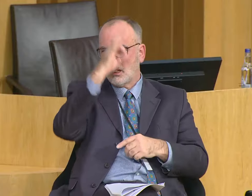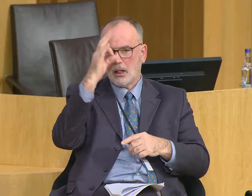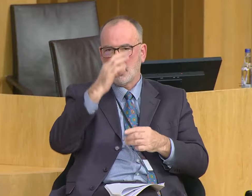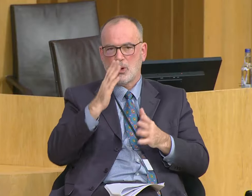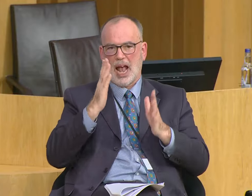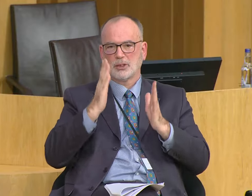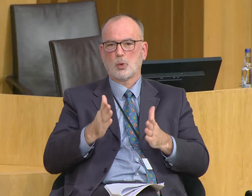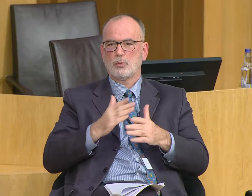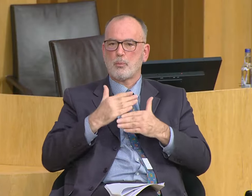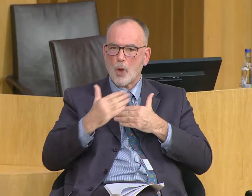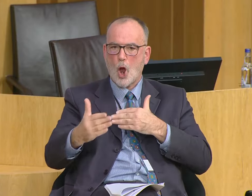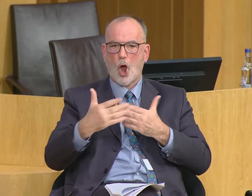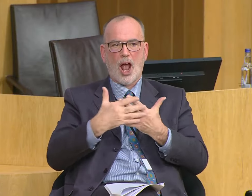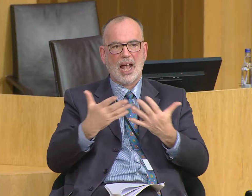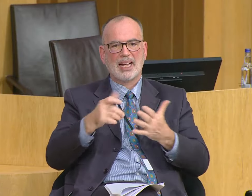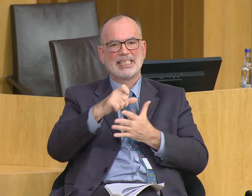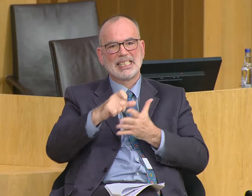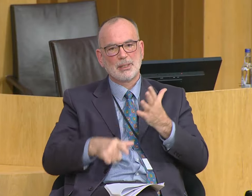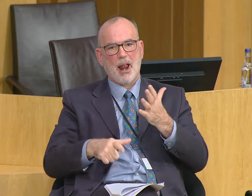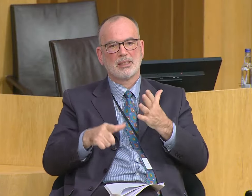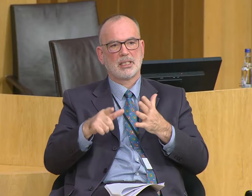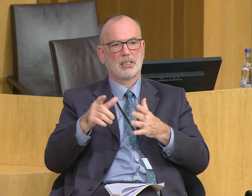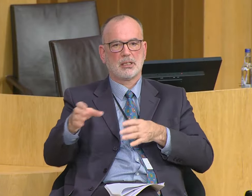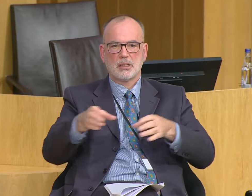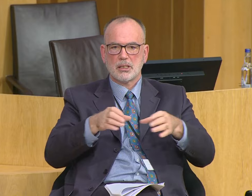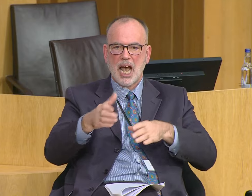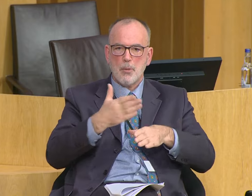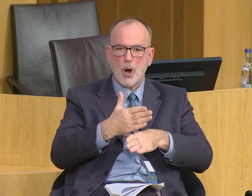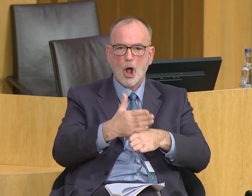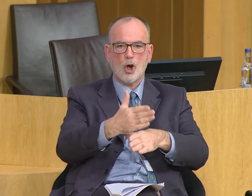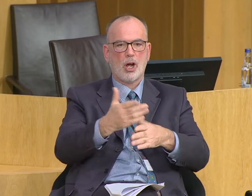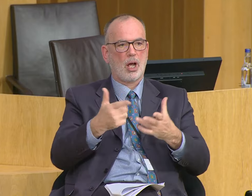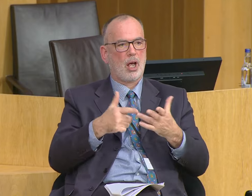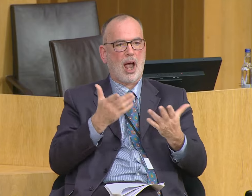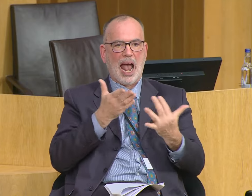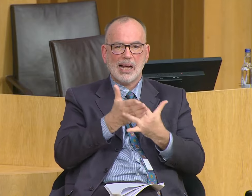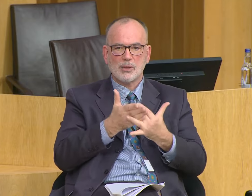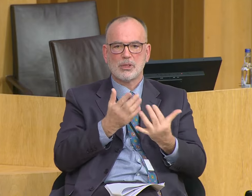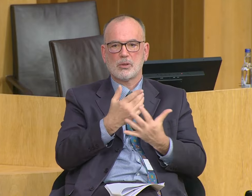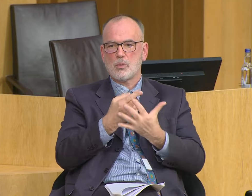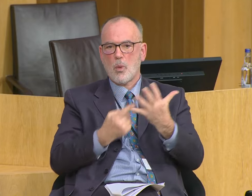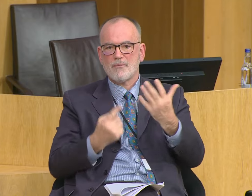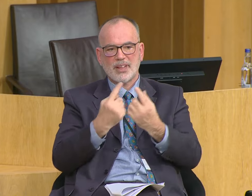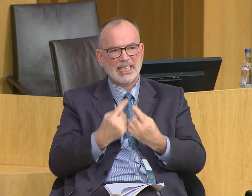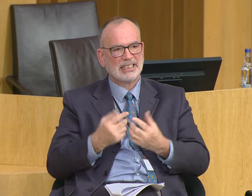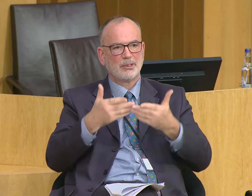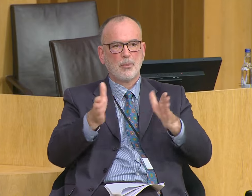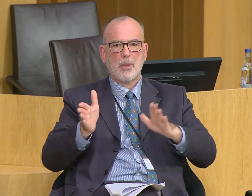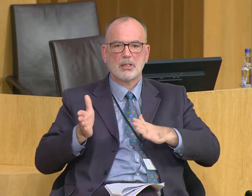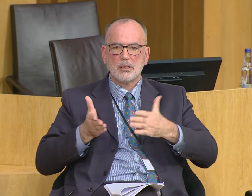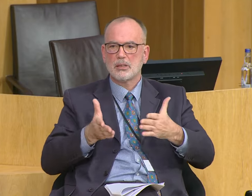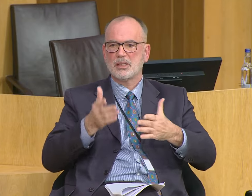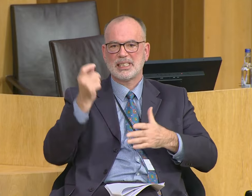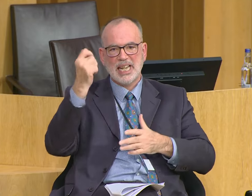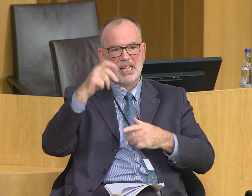barriers that are put in place. Because maybe they just don't understand that the barriers are there. We need disabled people, disabled people have jobs.